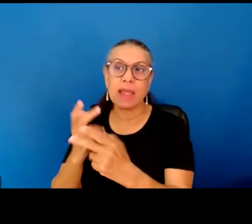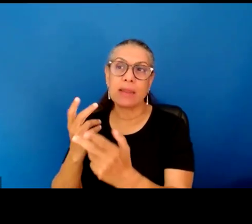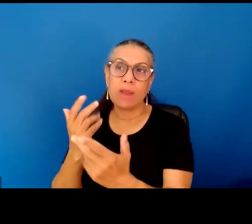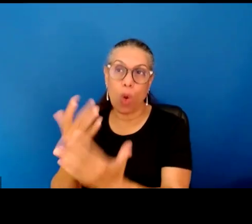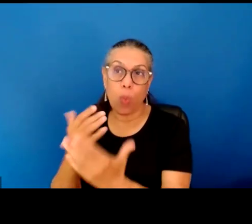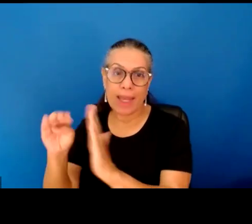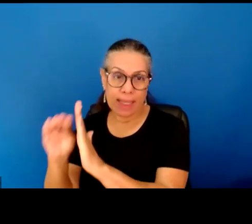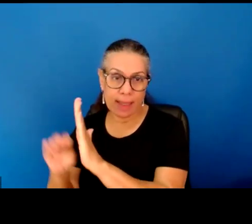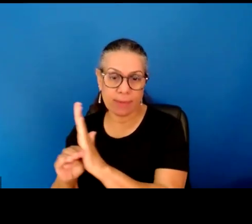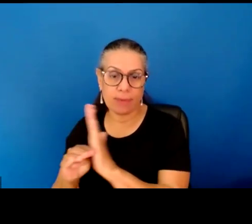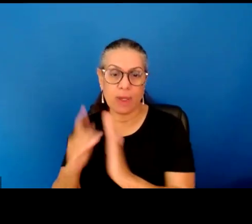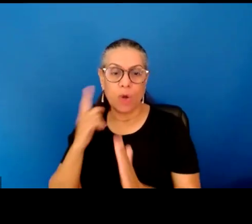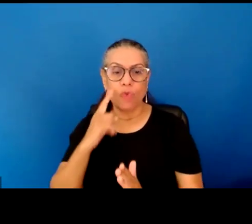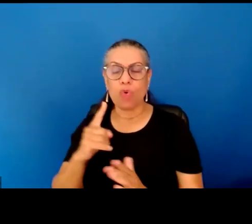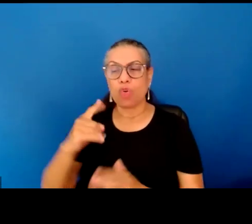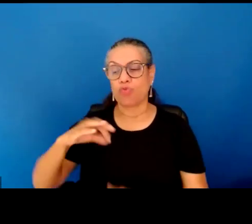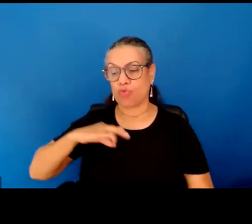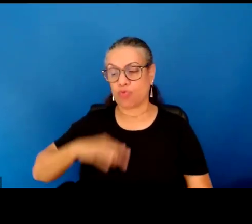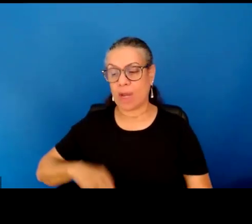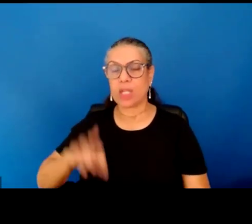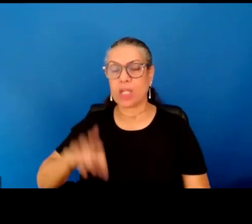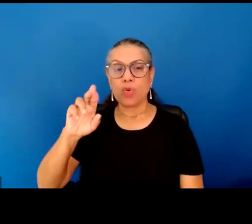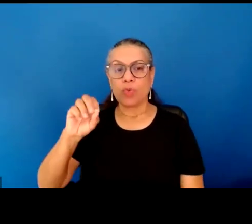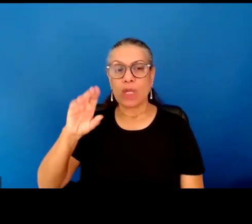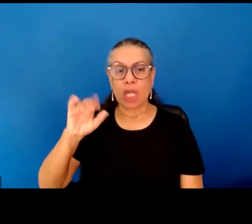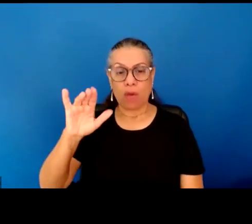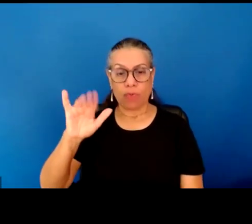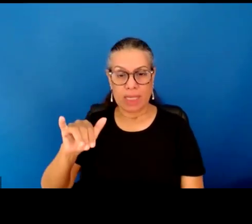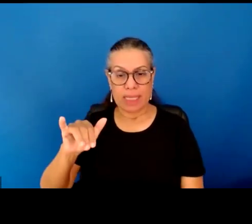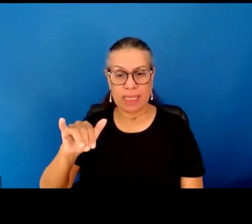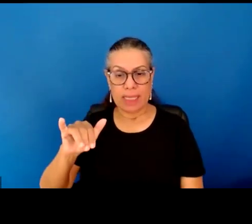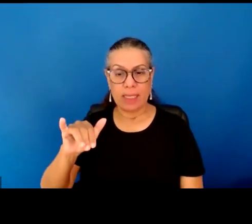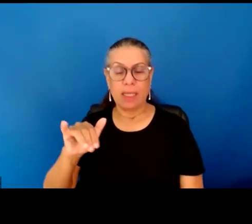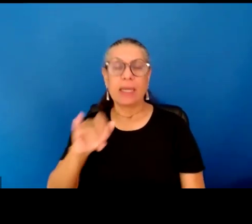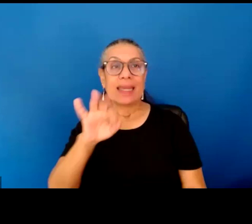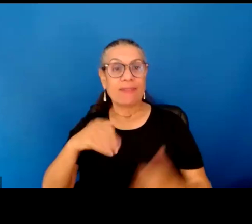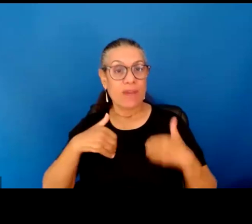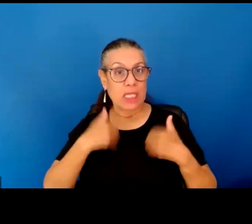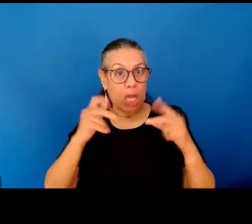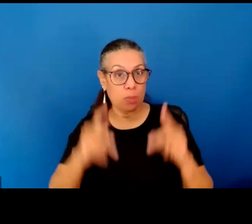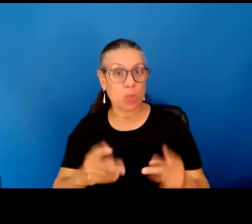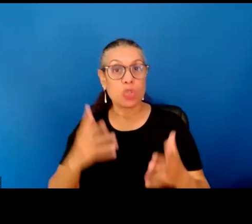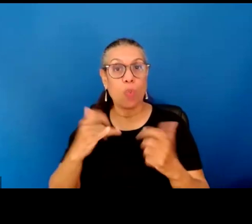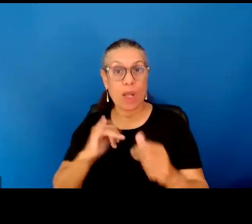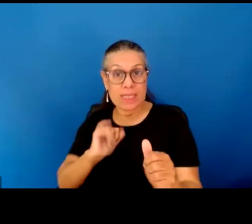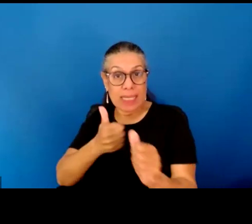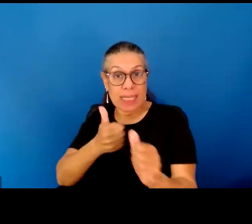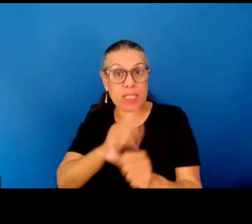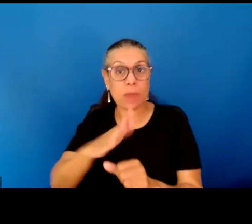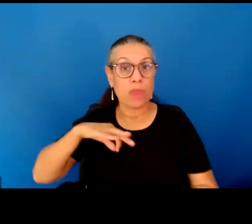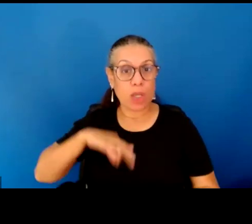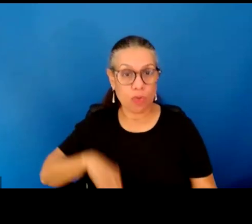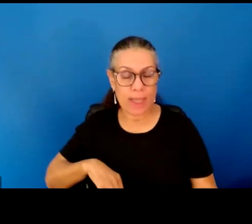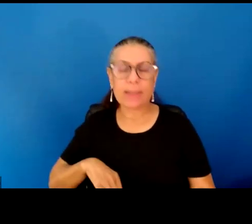knows for credit recovery that we will never run a wait list in credit recovery. If a young person wants to make their credit up, we will make that